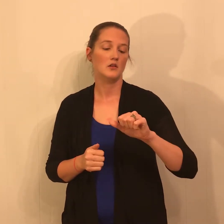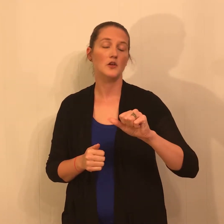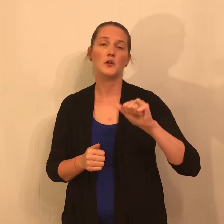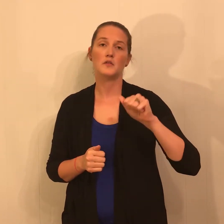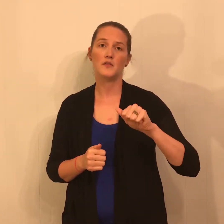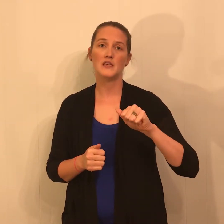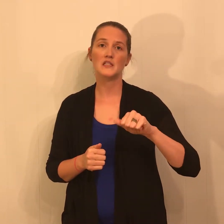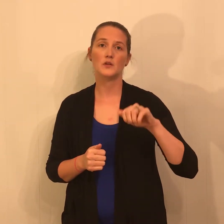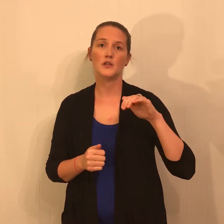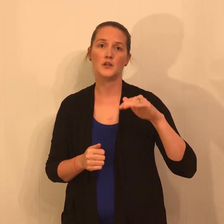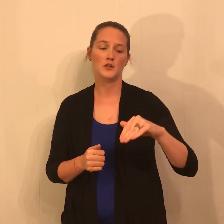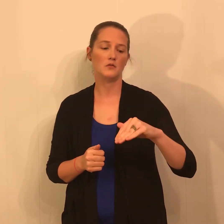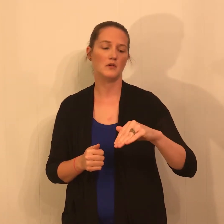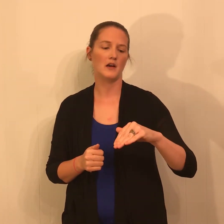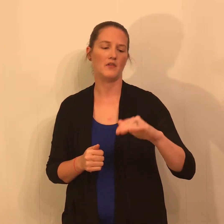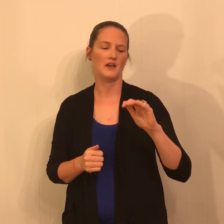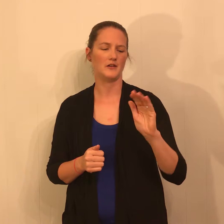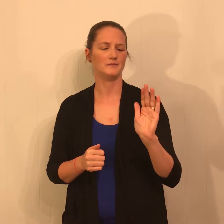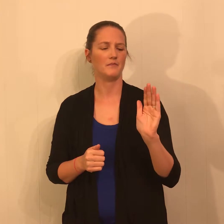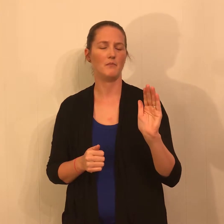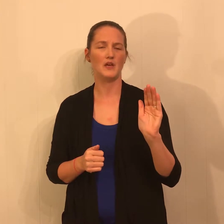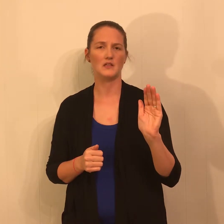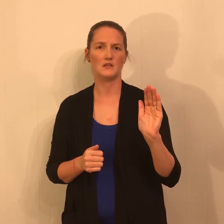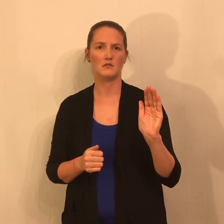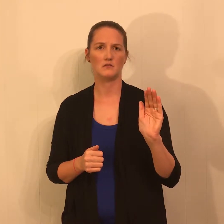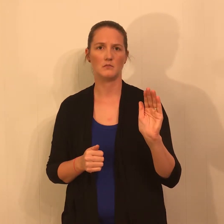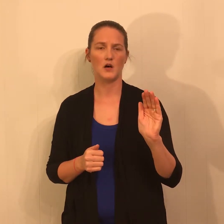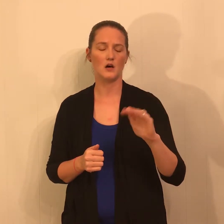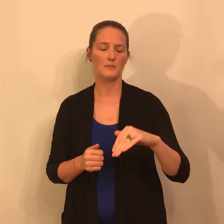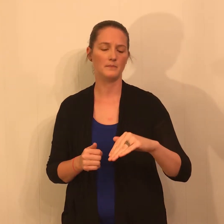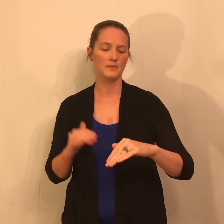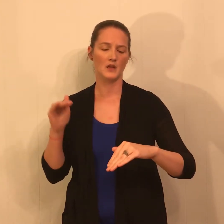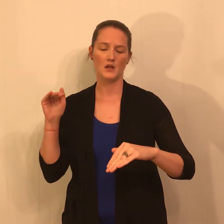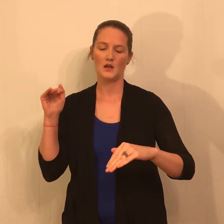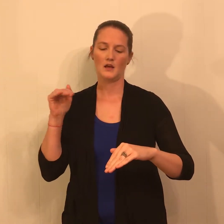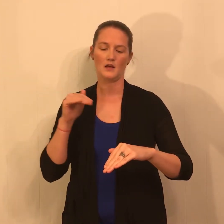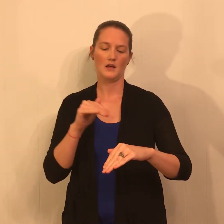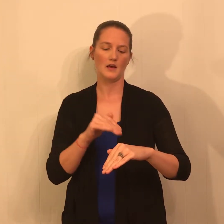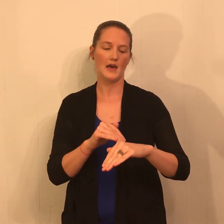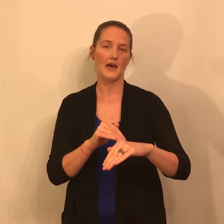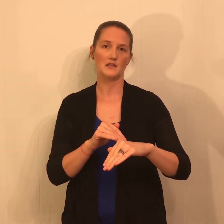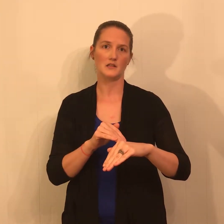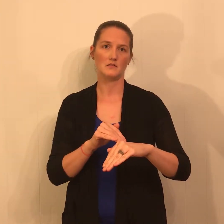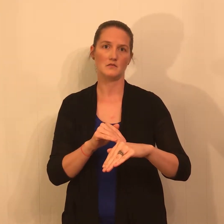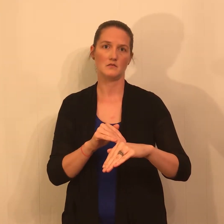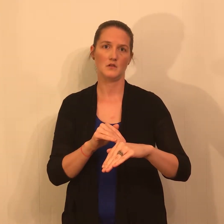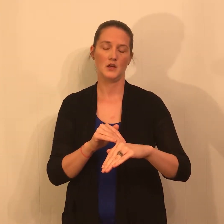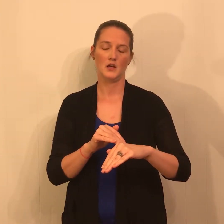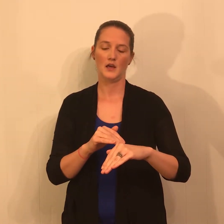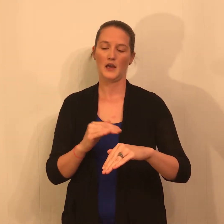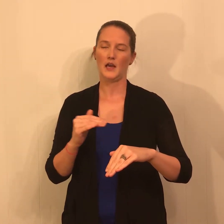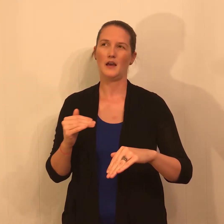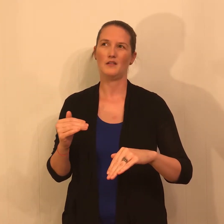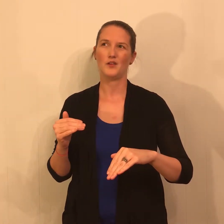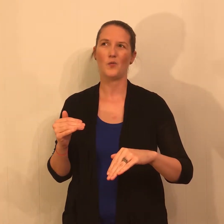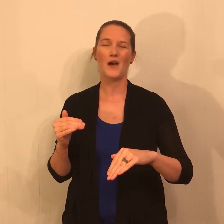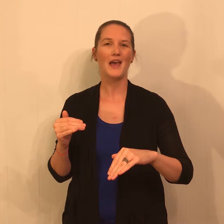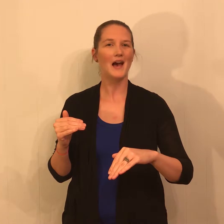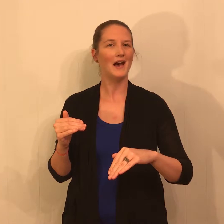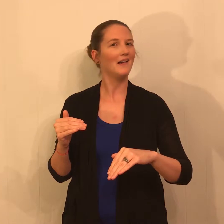can do a fist or you can do kind of like a bit palm. At. And the way I kind